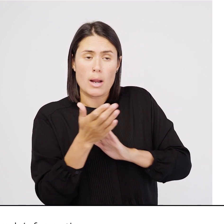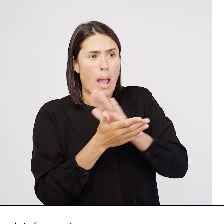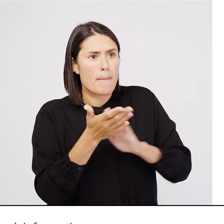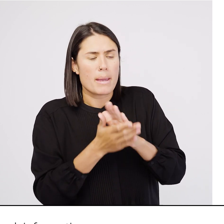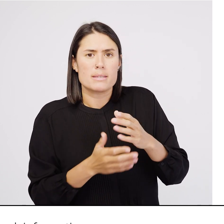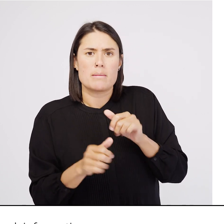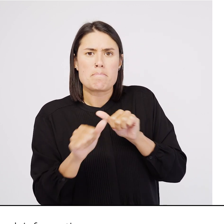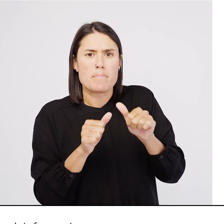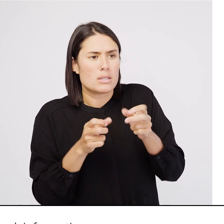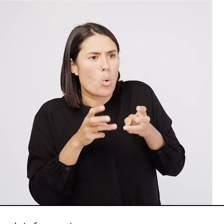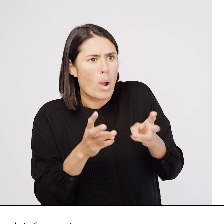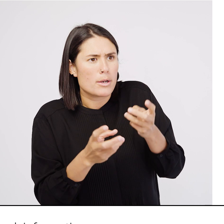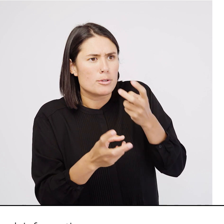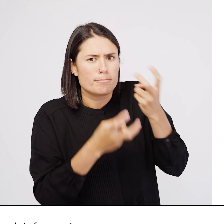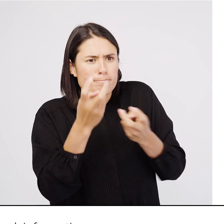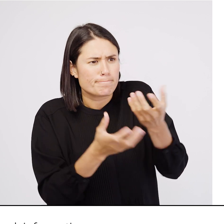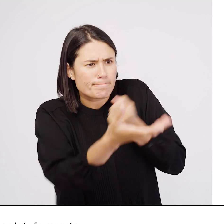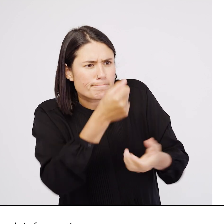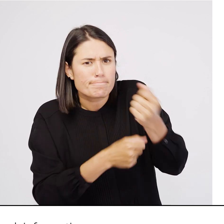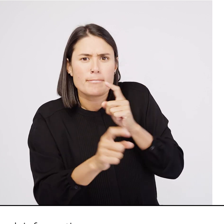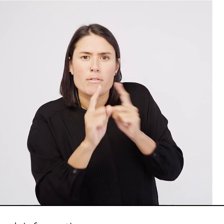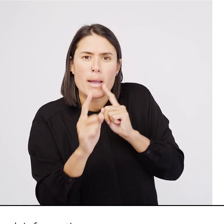is a better way to seek information.